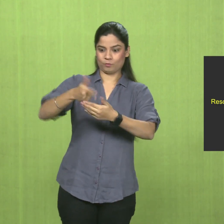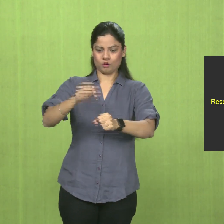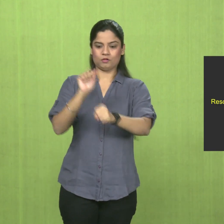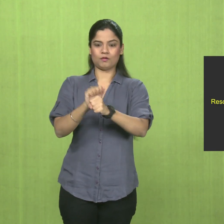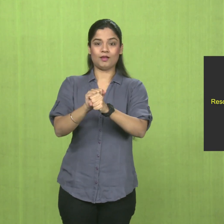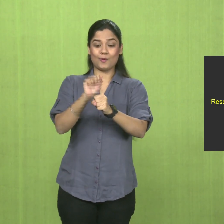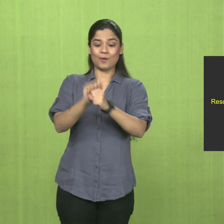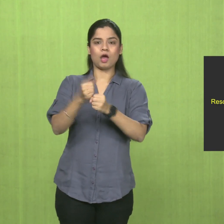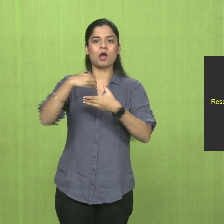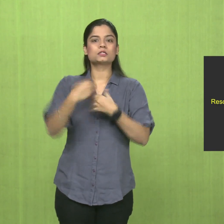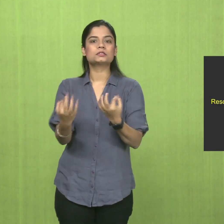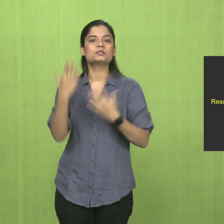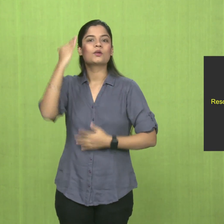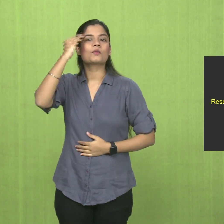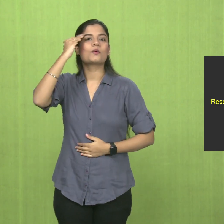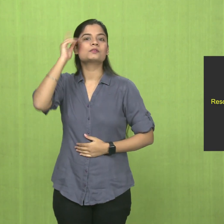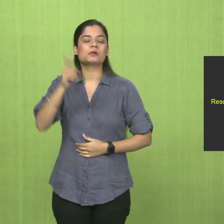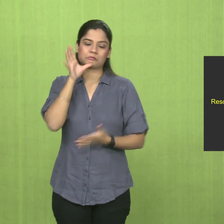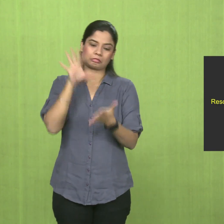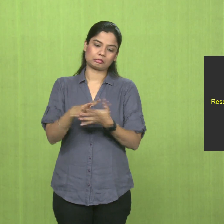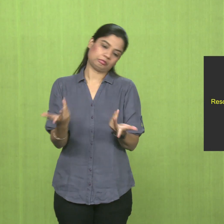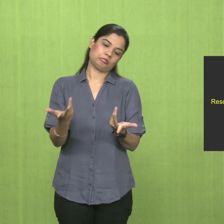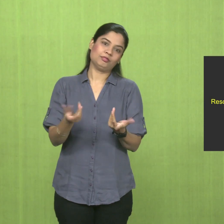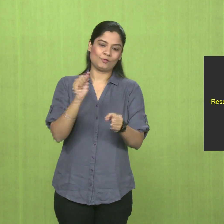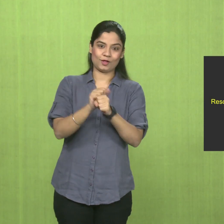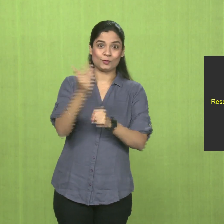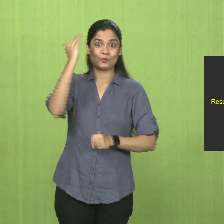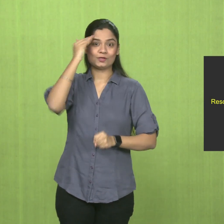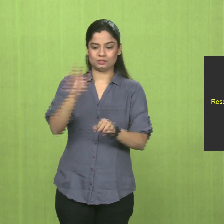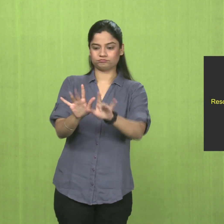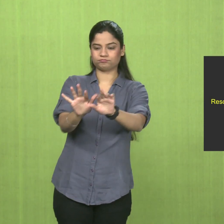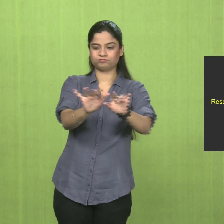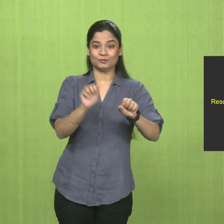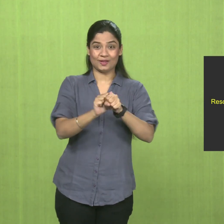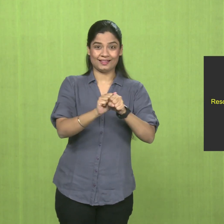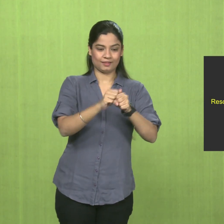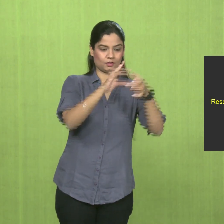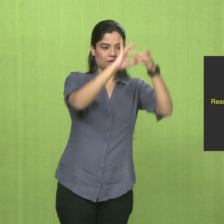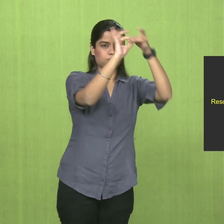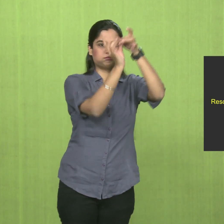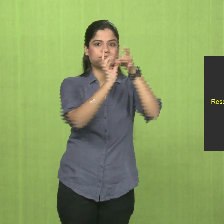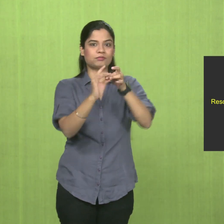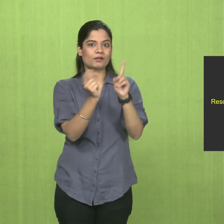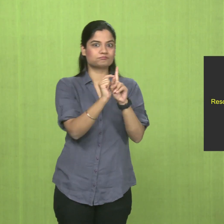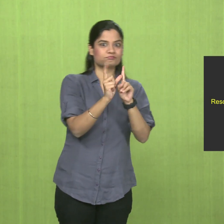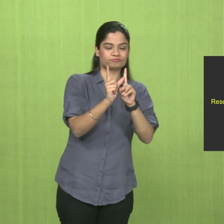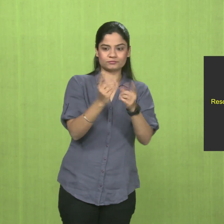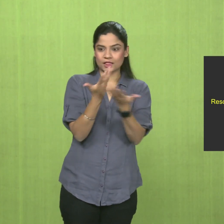need laptop or other different equipments. And to know the laptop, we need to have the skills to do that.